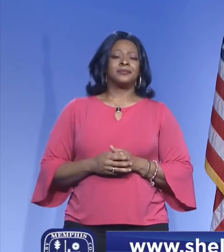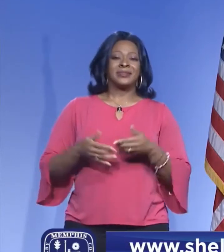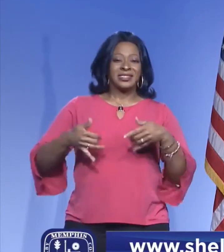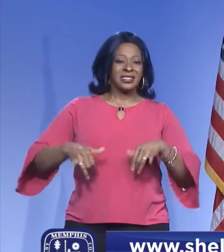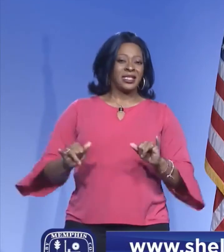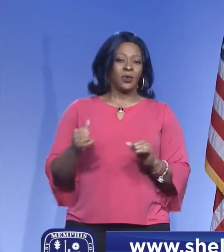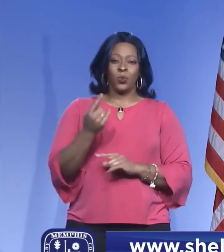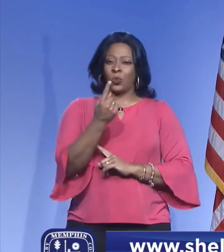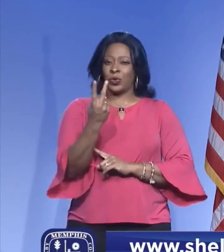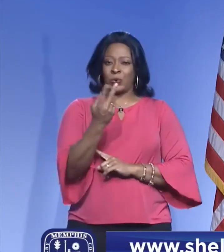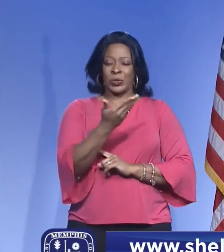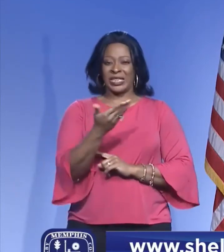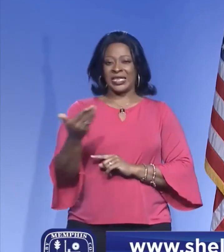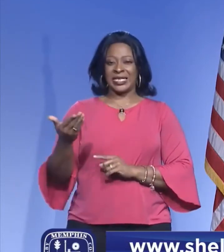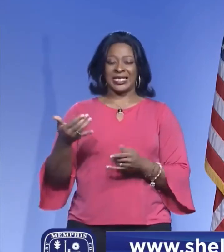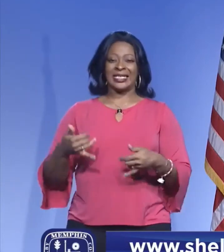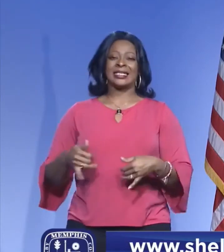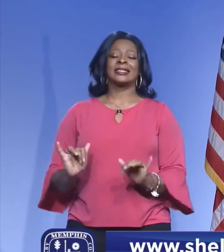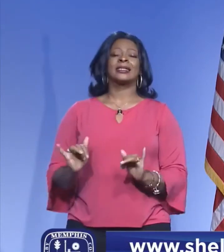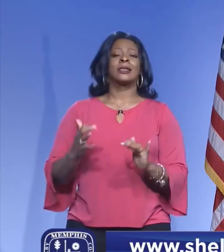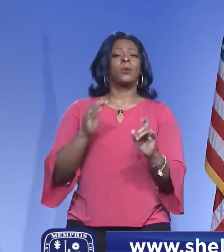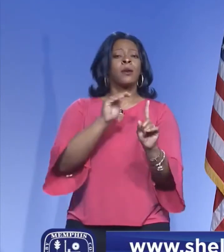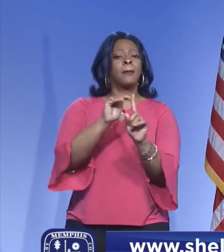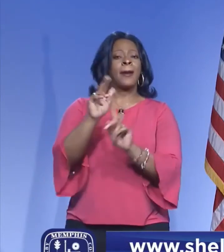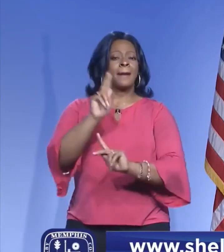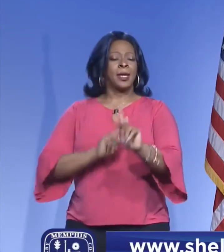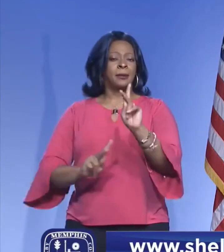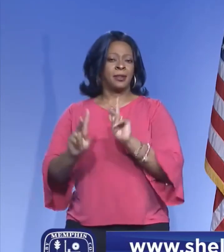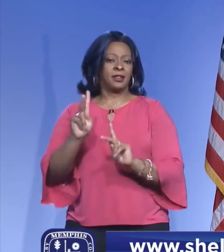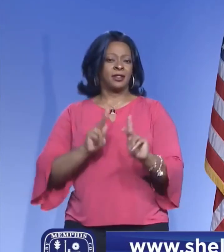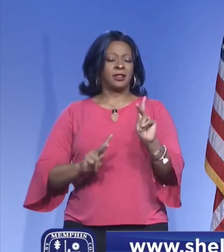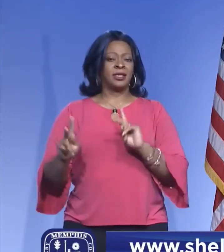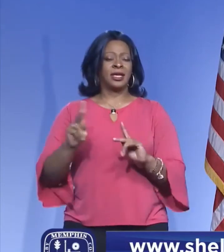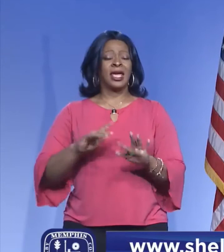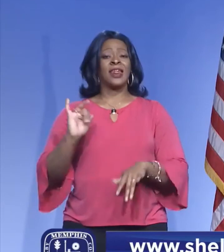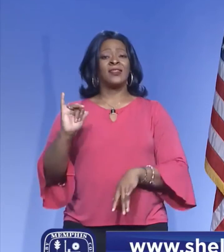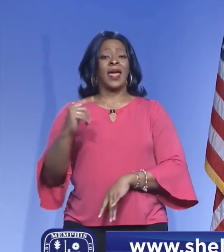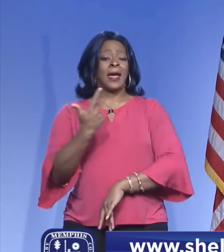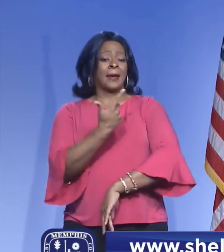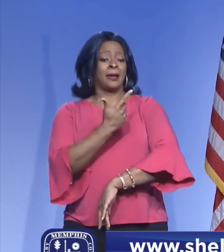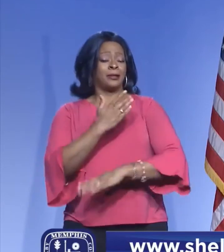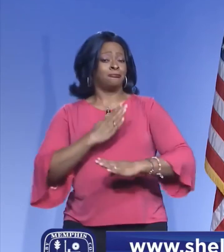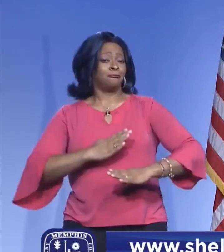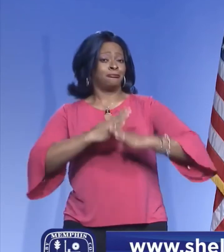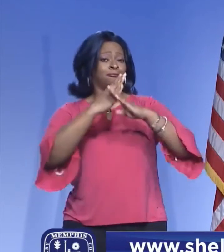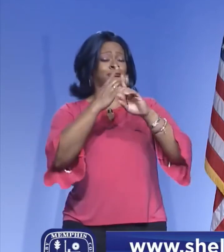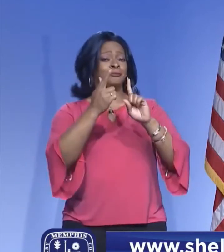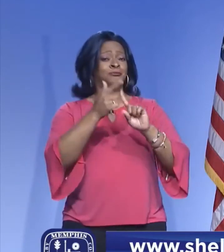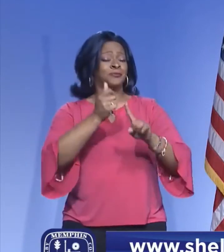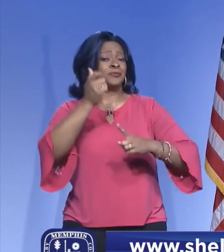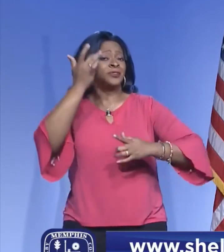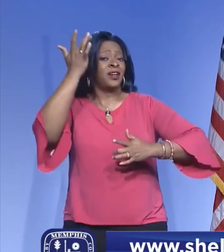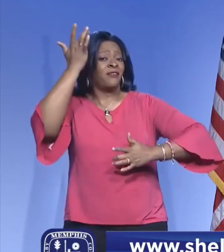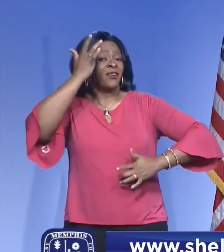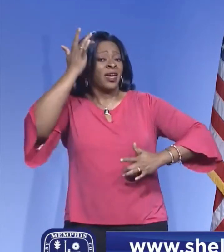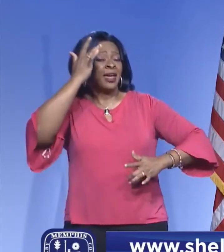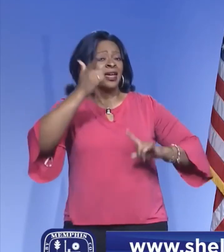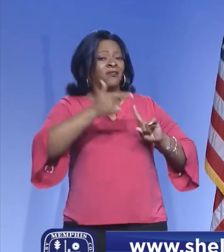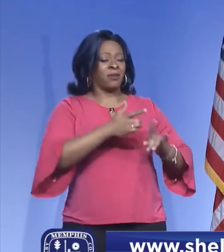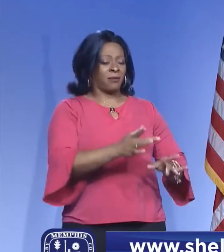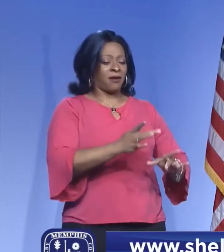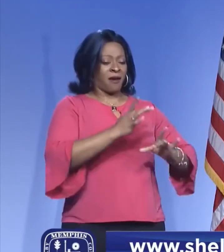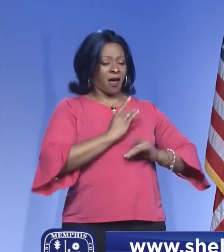things still want to remind people of. The immunity that you acquire from natural infection, from having the